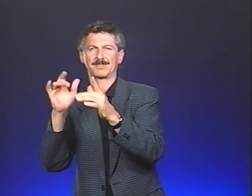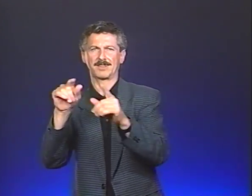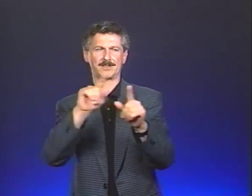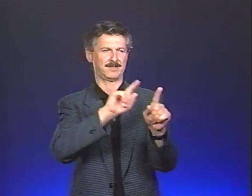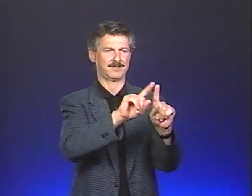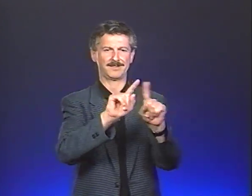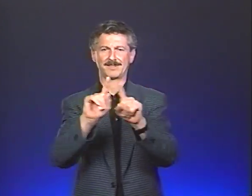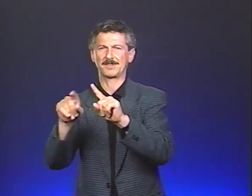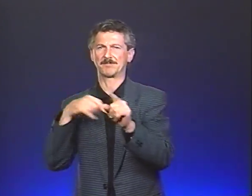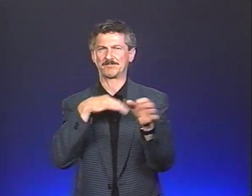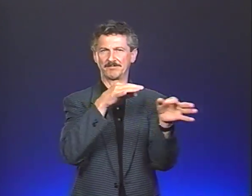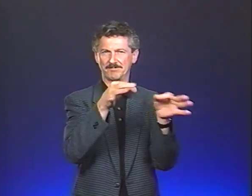language contact.